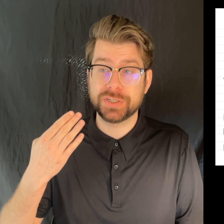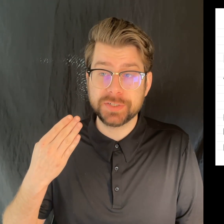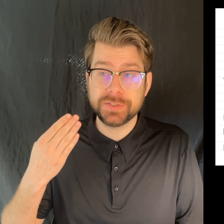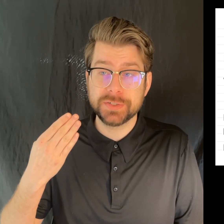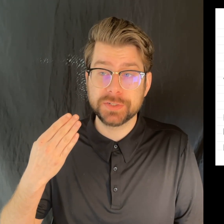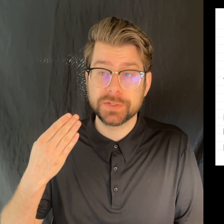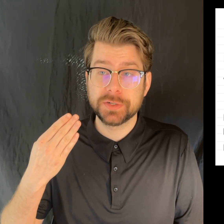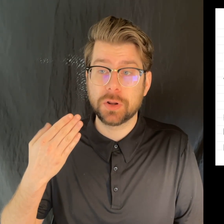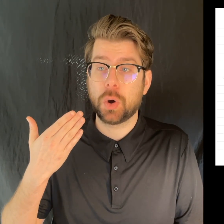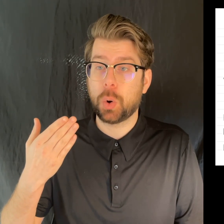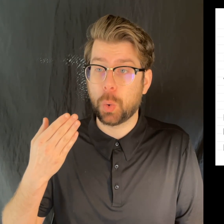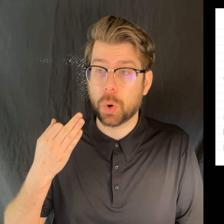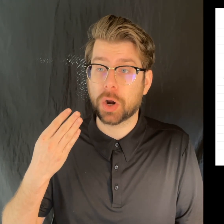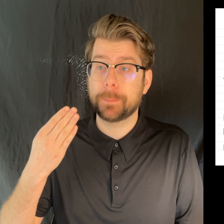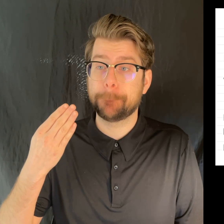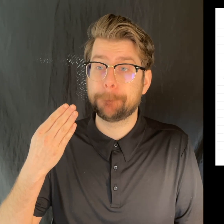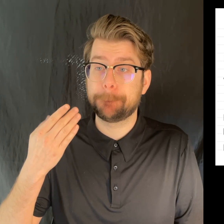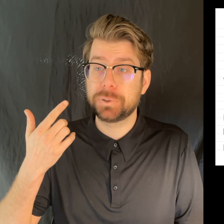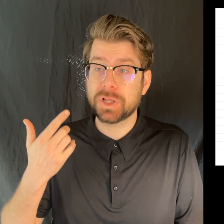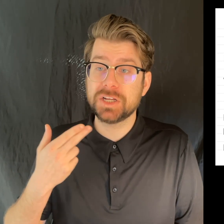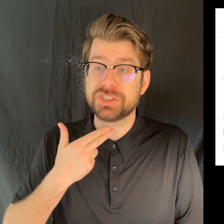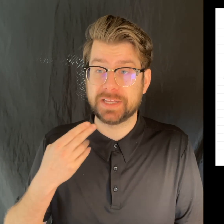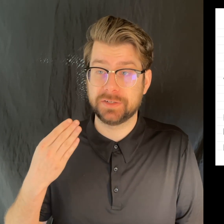Bludgeon or bludgeon.